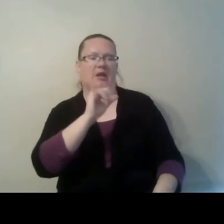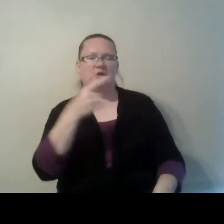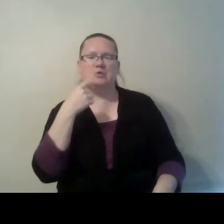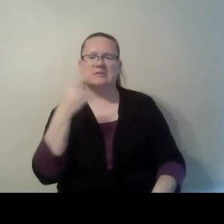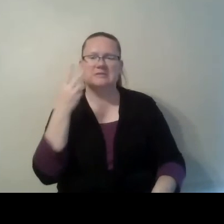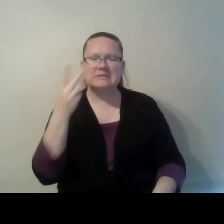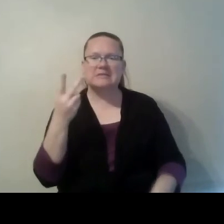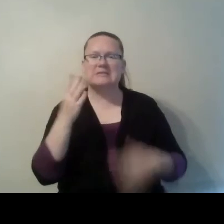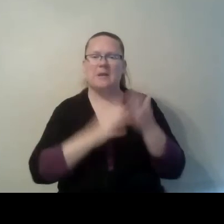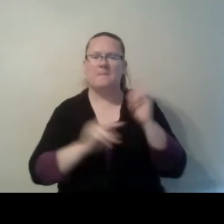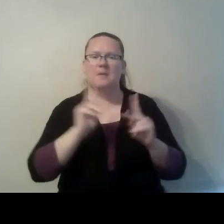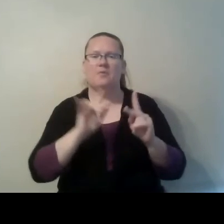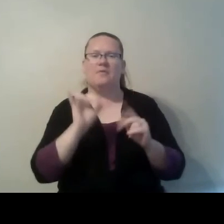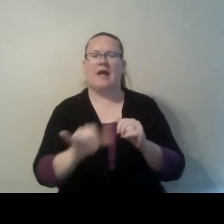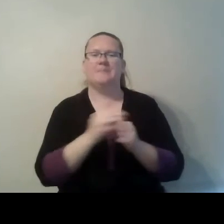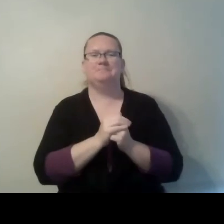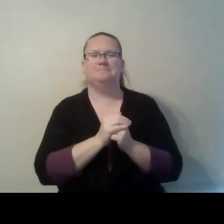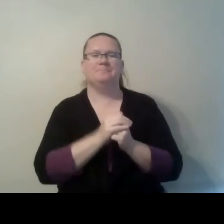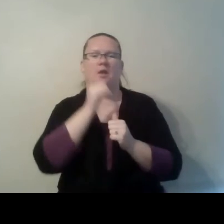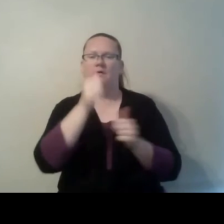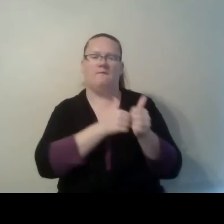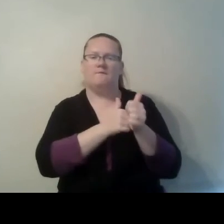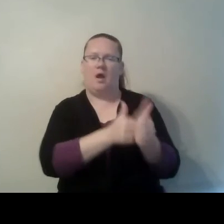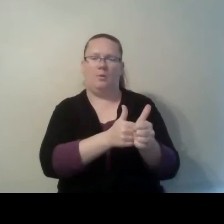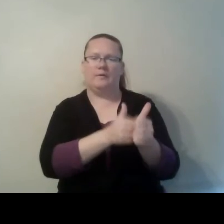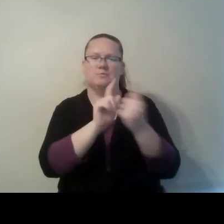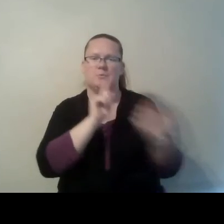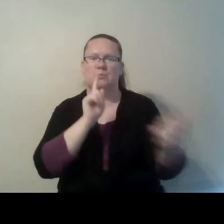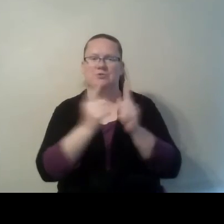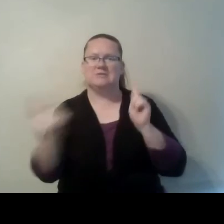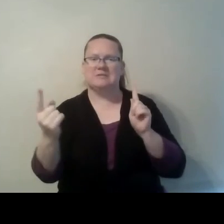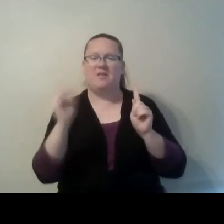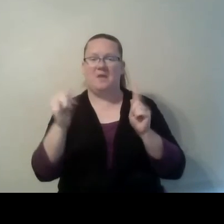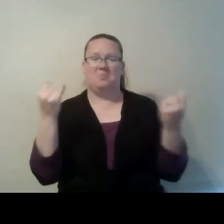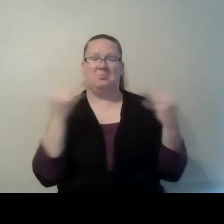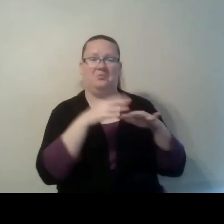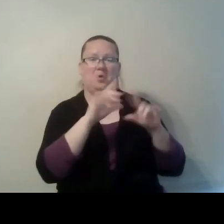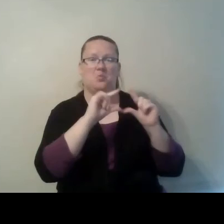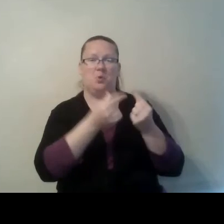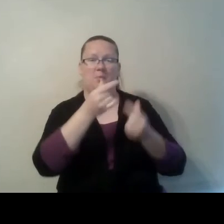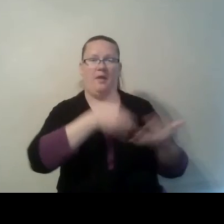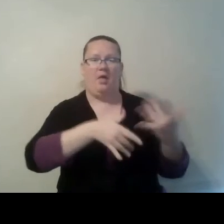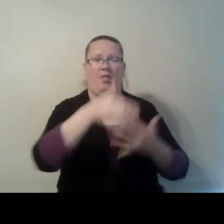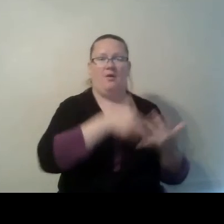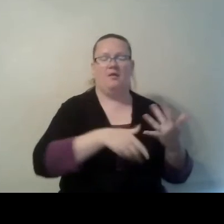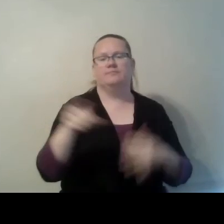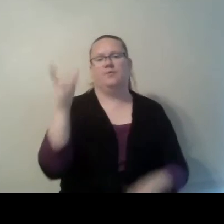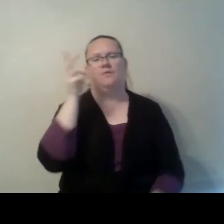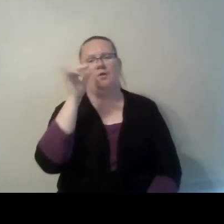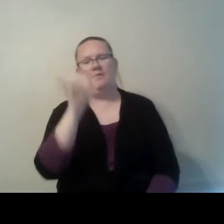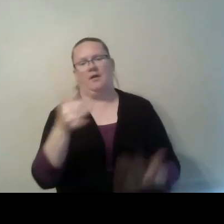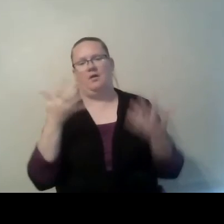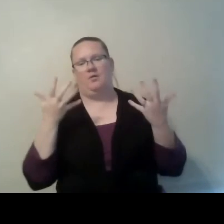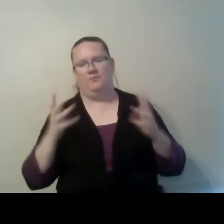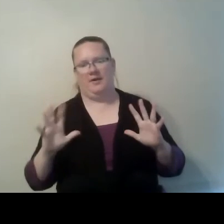are, not adhering to the social distancing and the group gathering concerns. You've heard of that already, that there